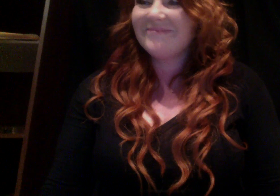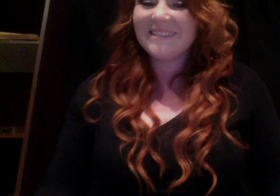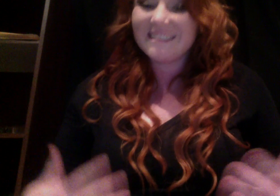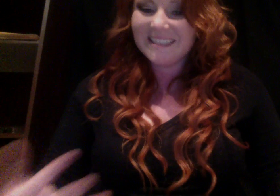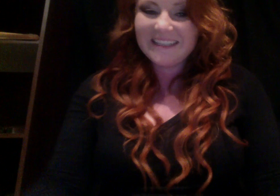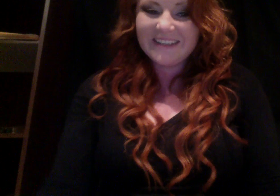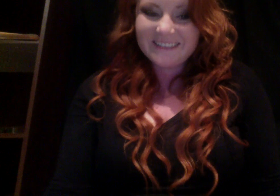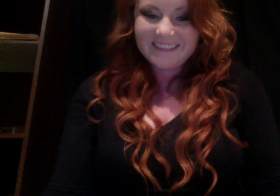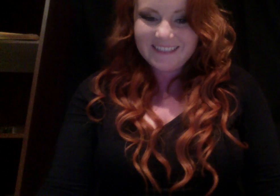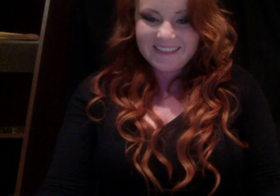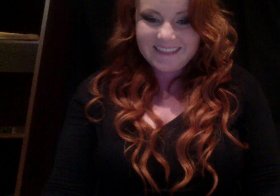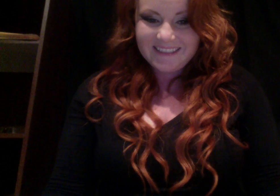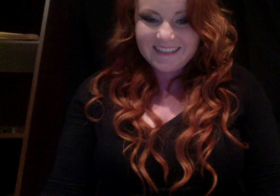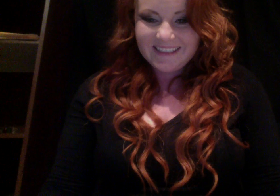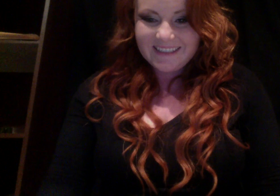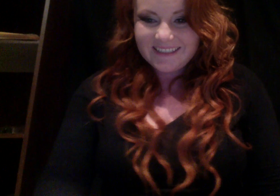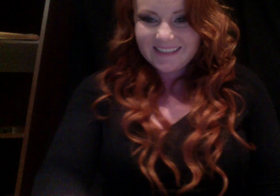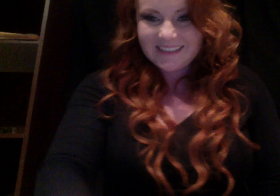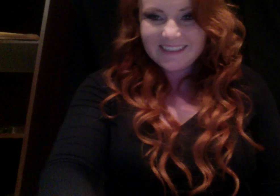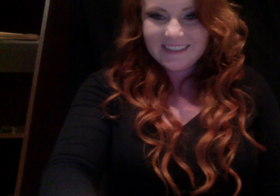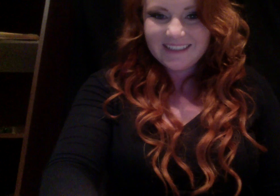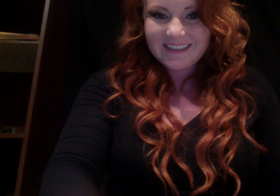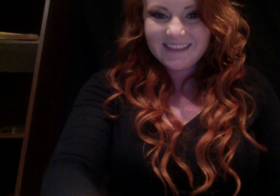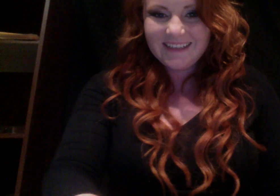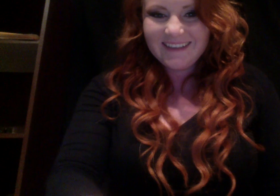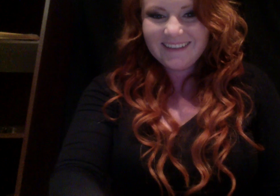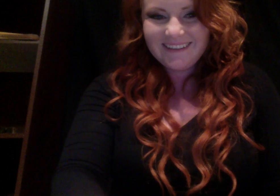It's here. Don't touch it.